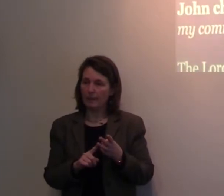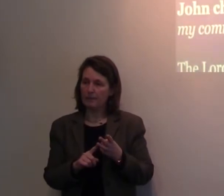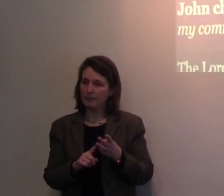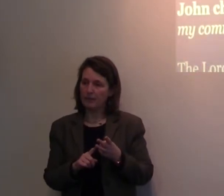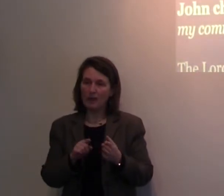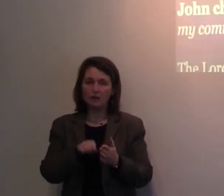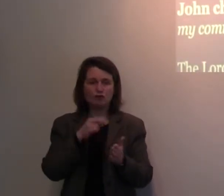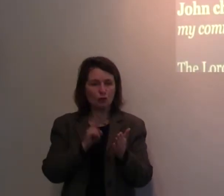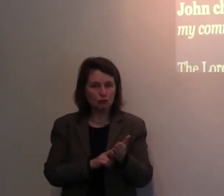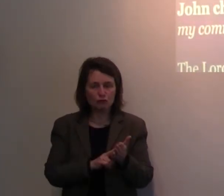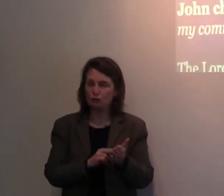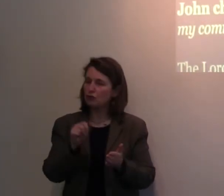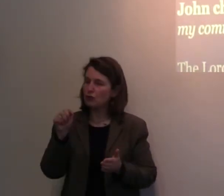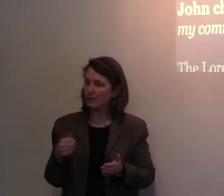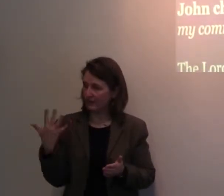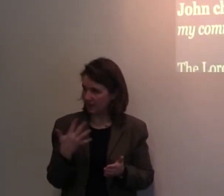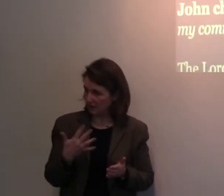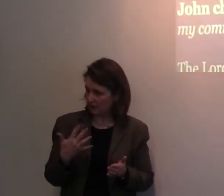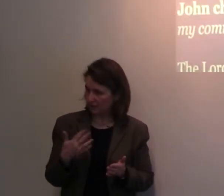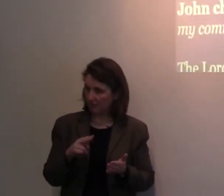John chapter 15, verse